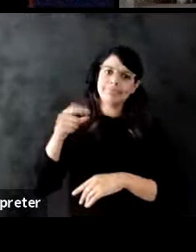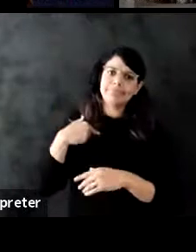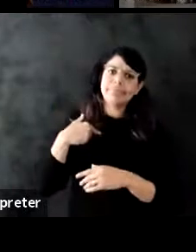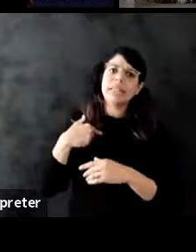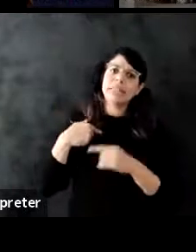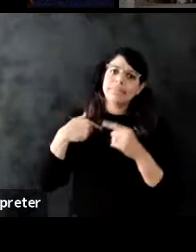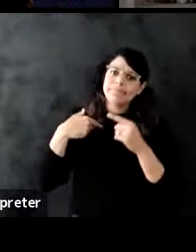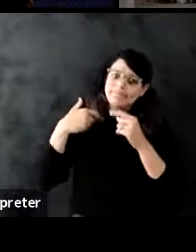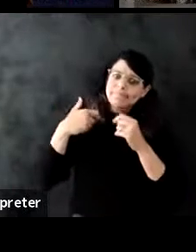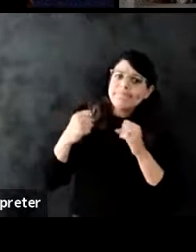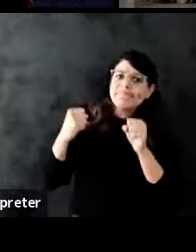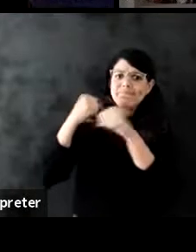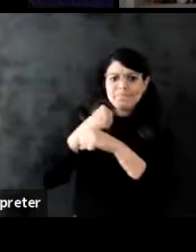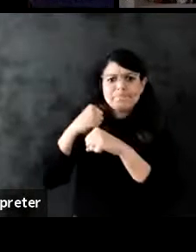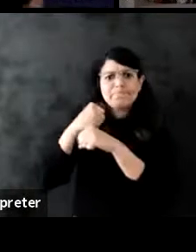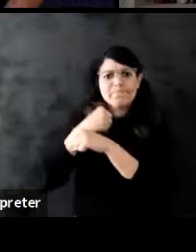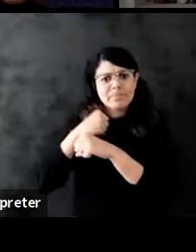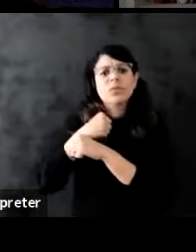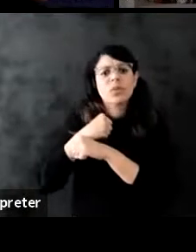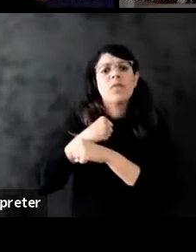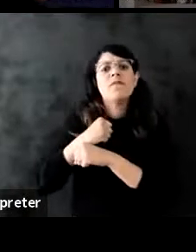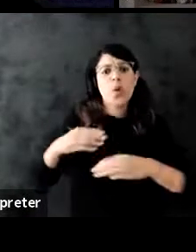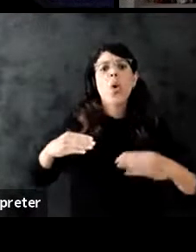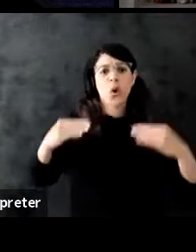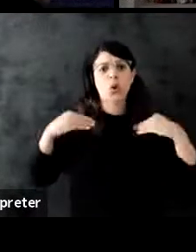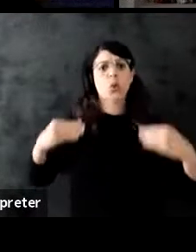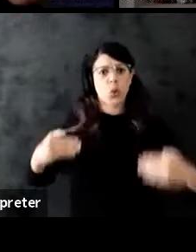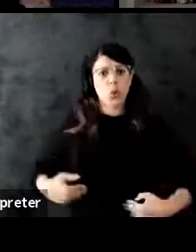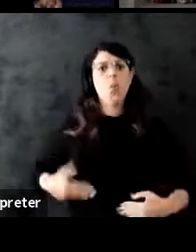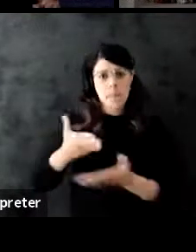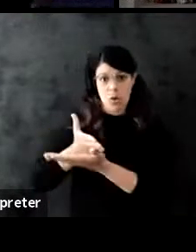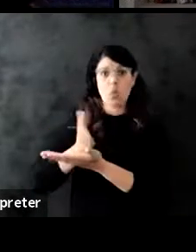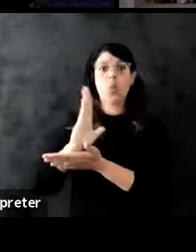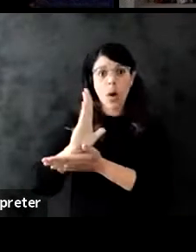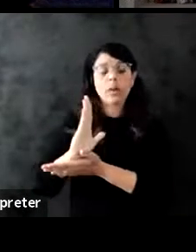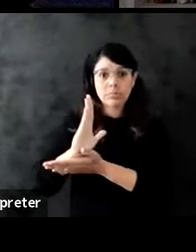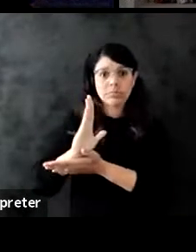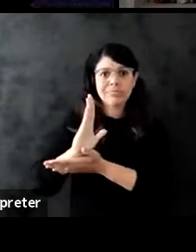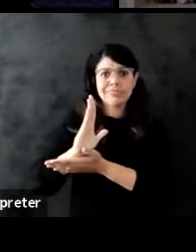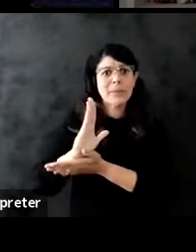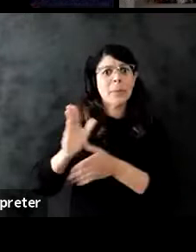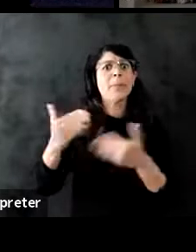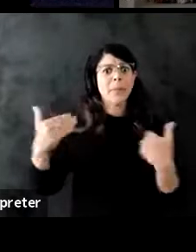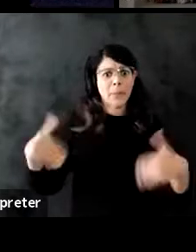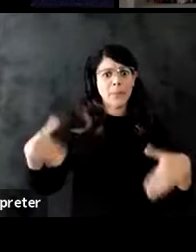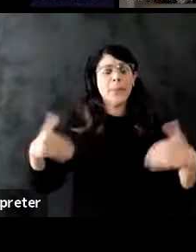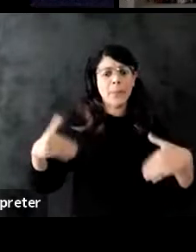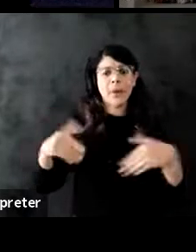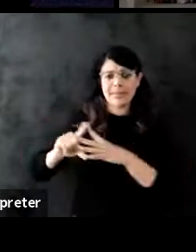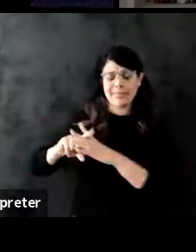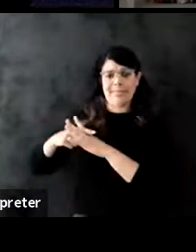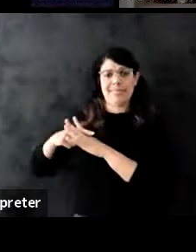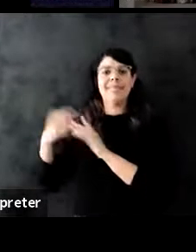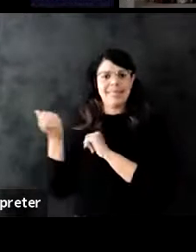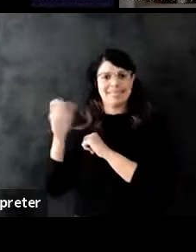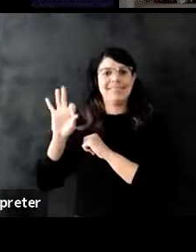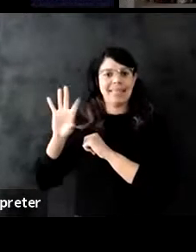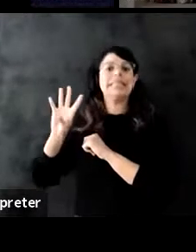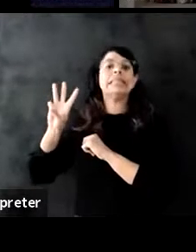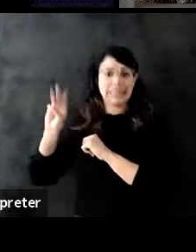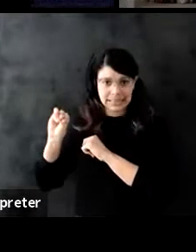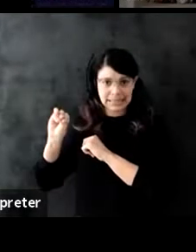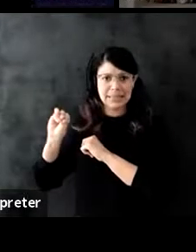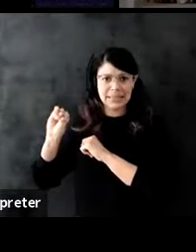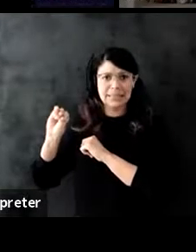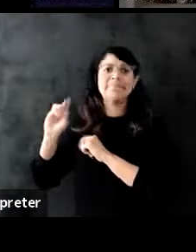was a student activist in the 1960s. He played a prominent leadership role as a founder of the Mexican-American